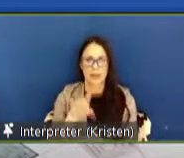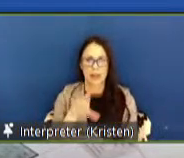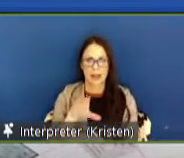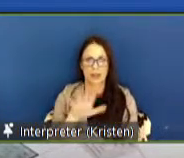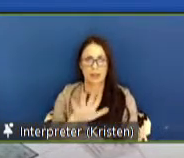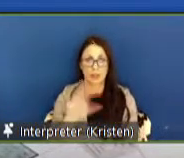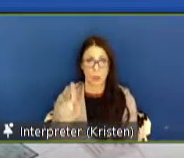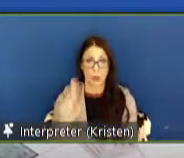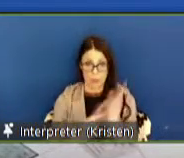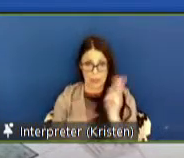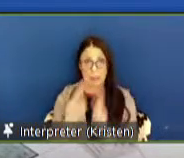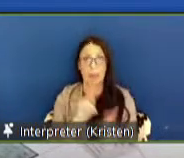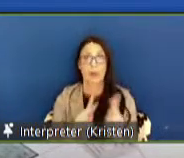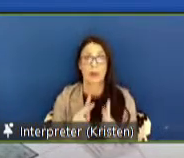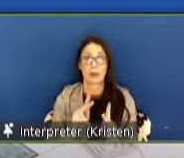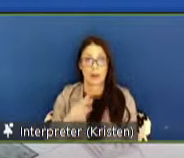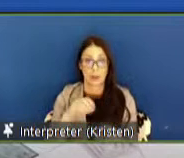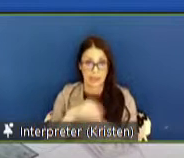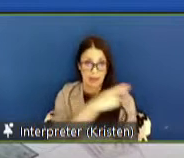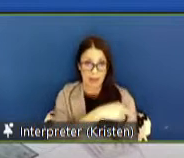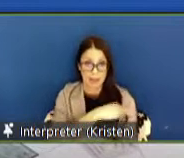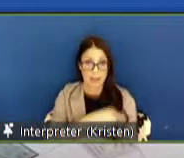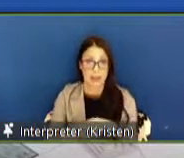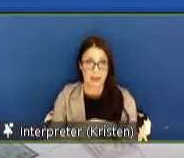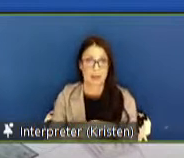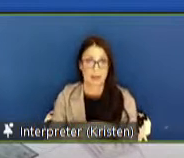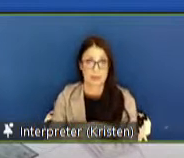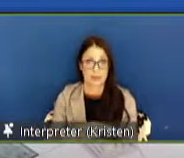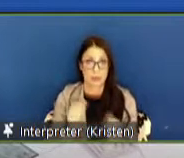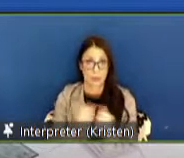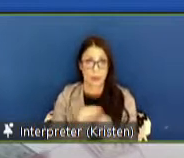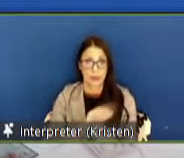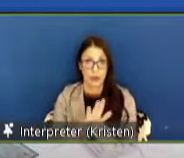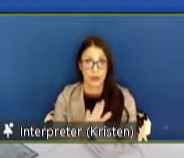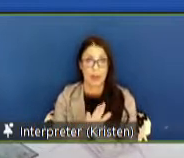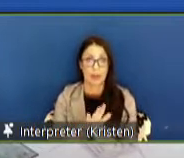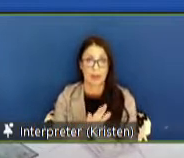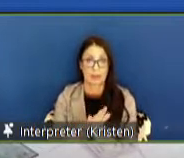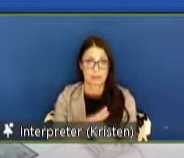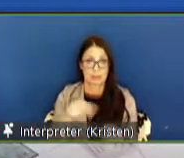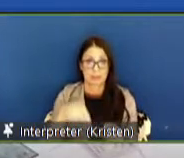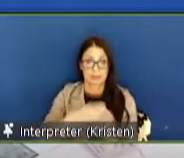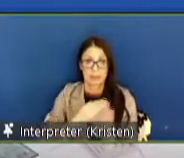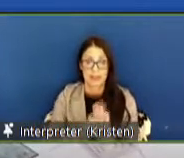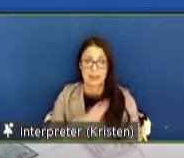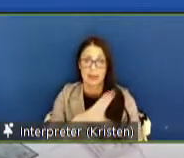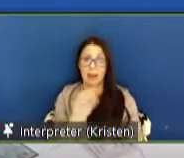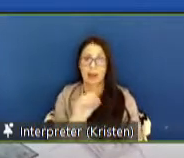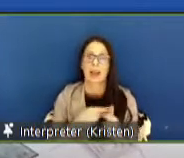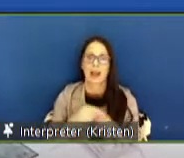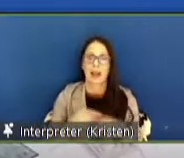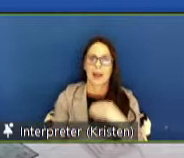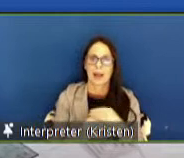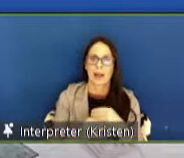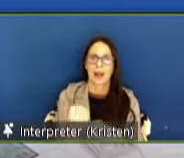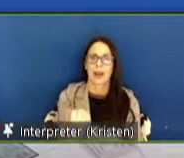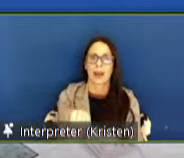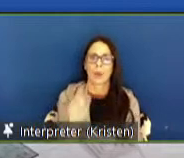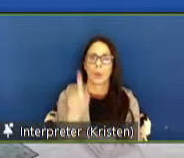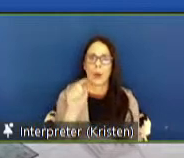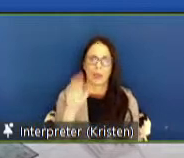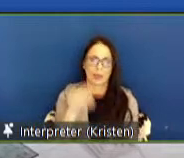1,851 people hospitalized with COVID in the state of Colorado and had an additional 1,800 hospital beds